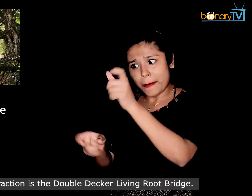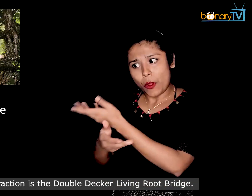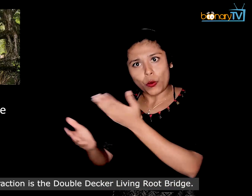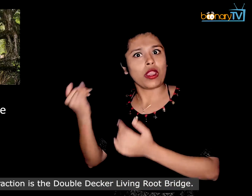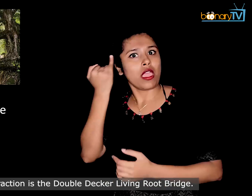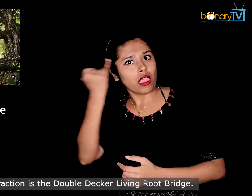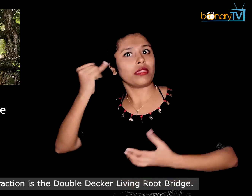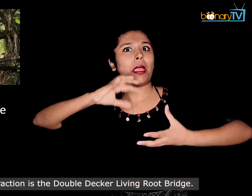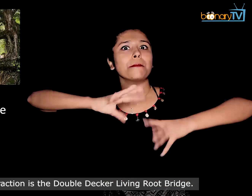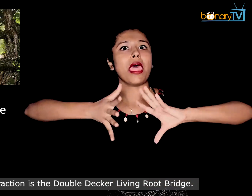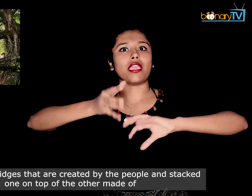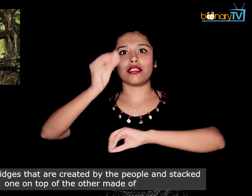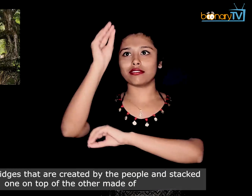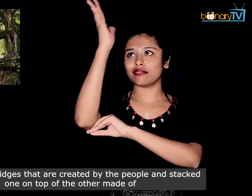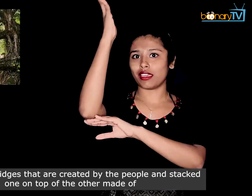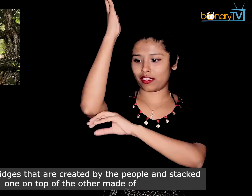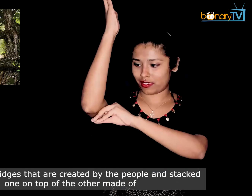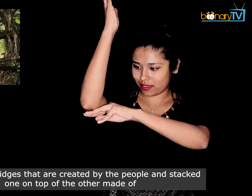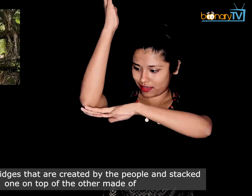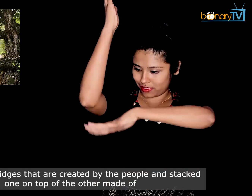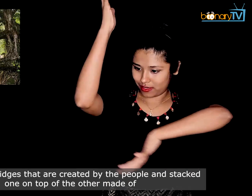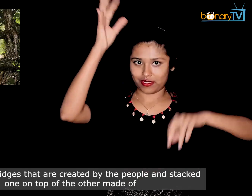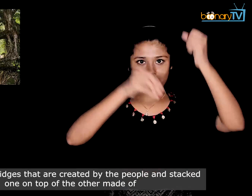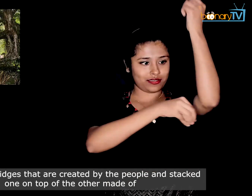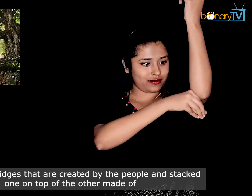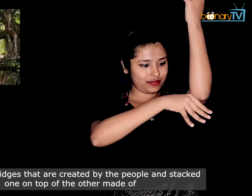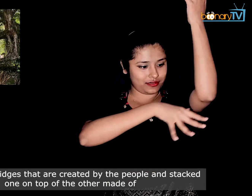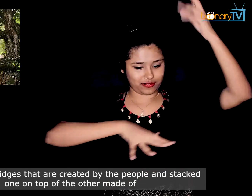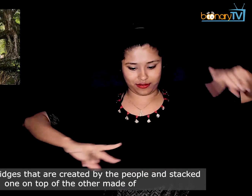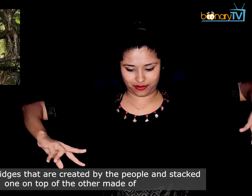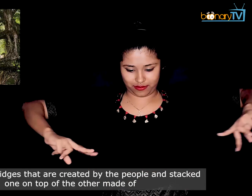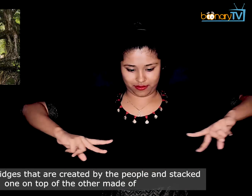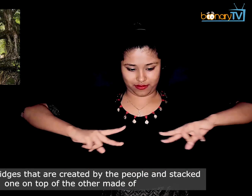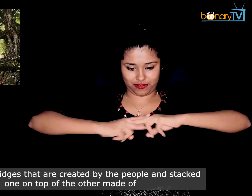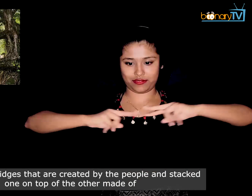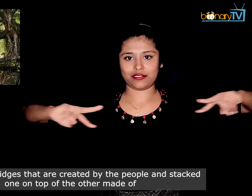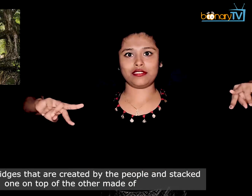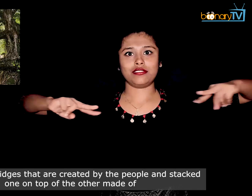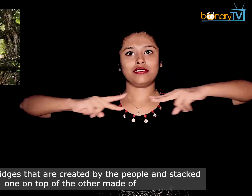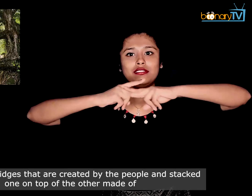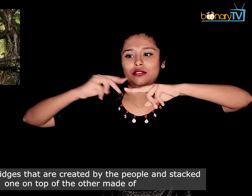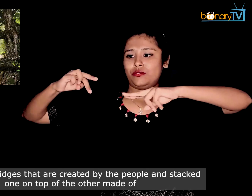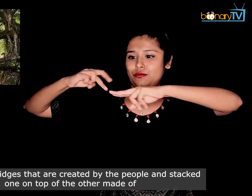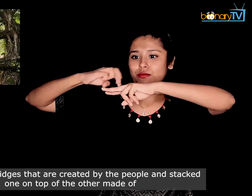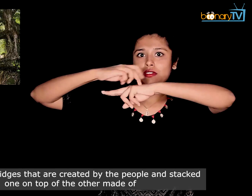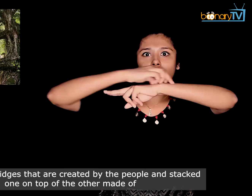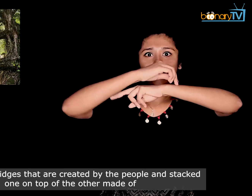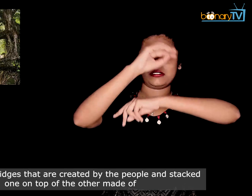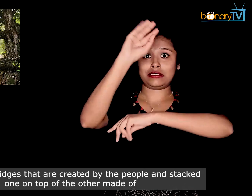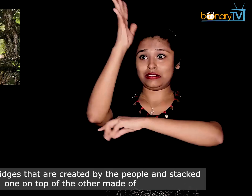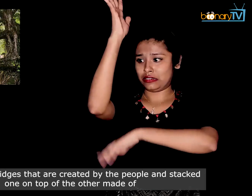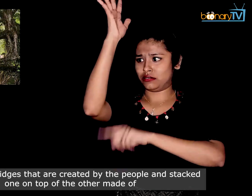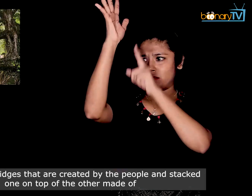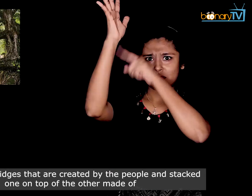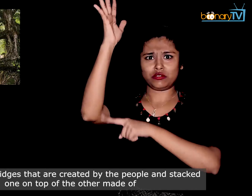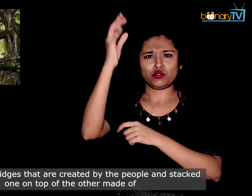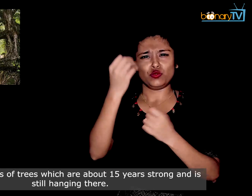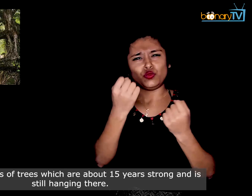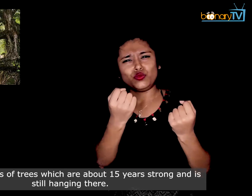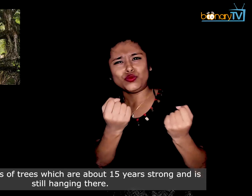Root Bridge. These are two bridges that are created by the people and stacked one on top of the other, made of